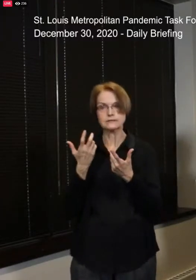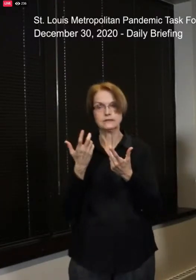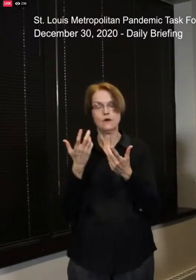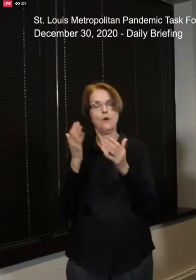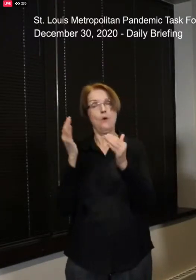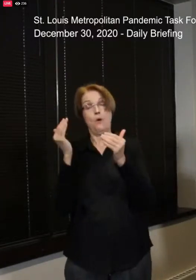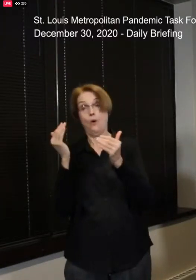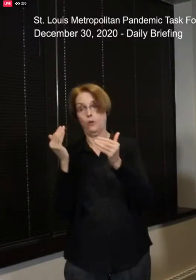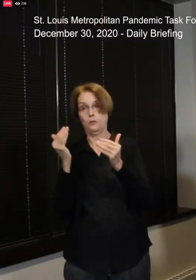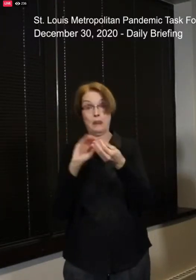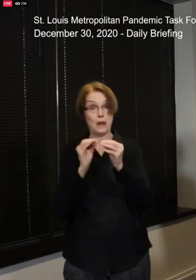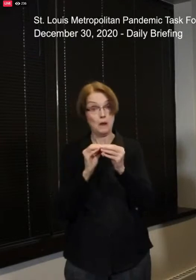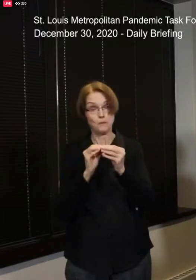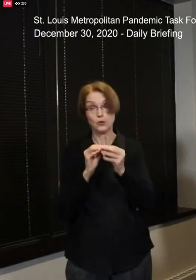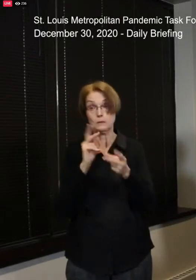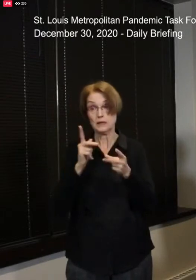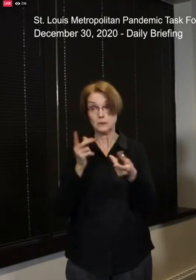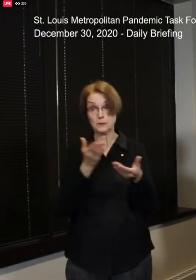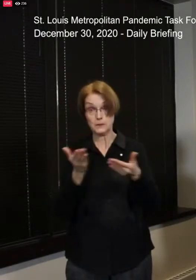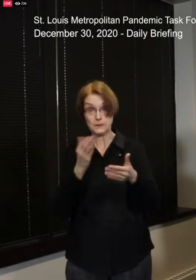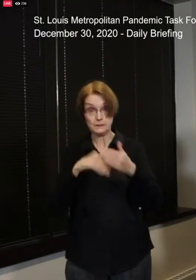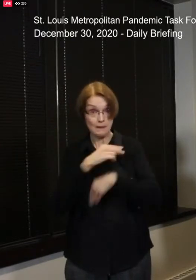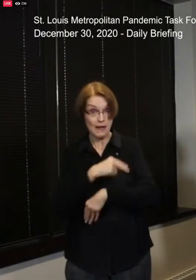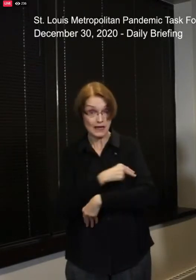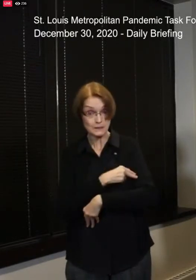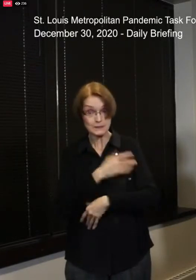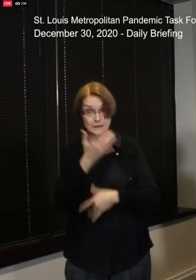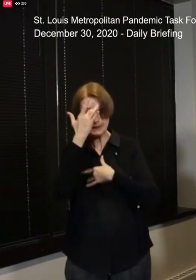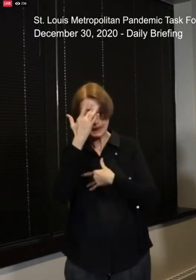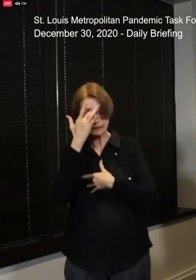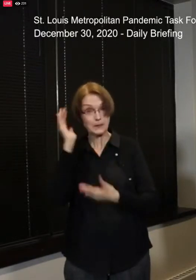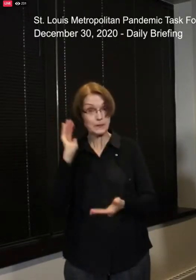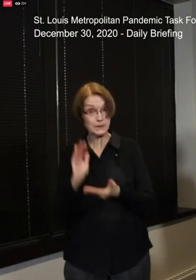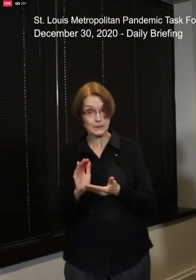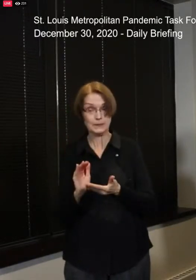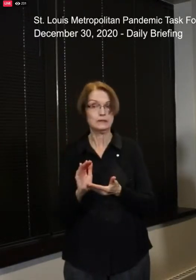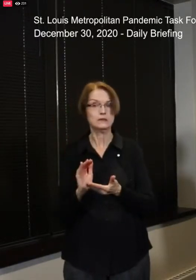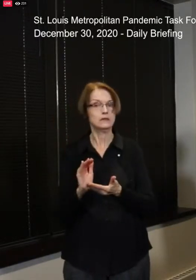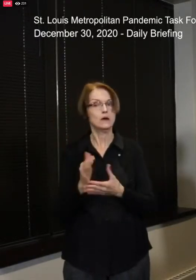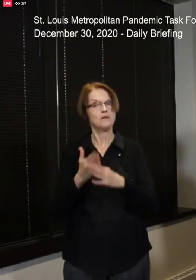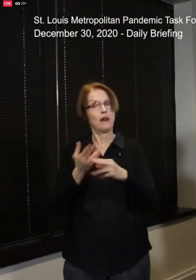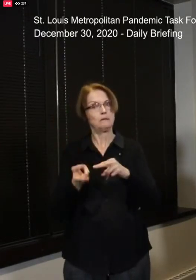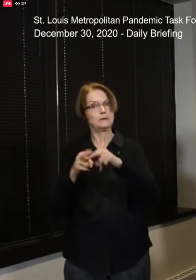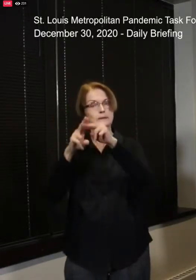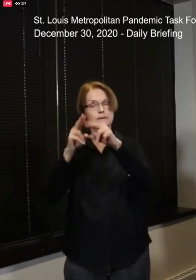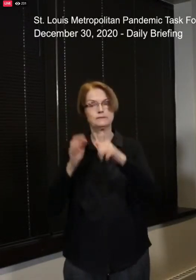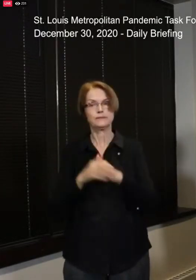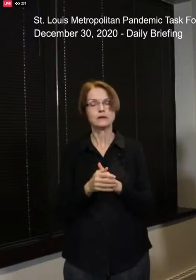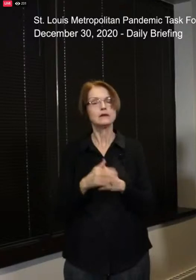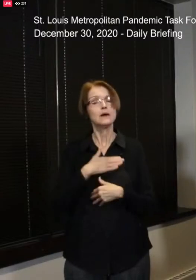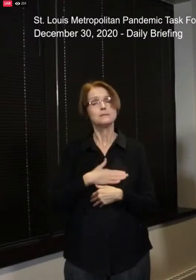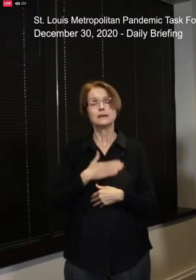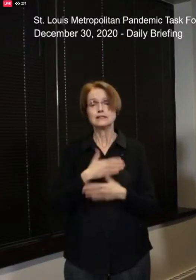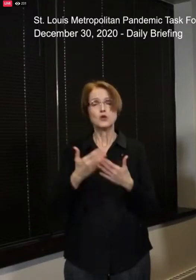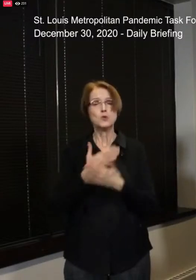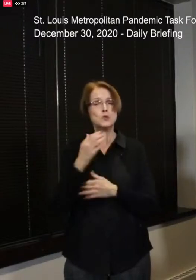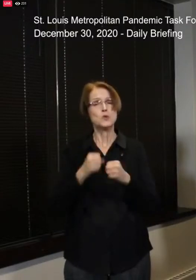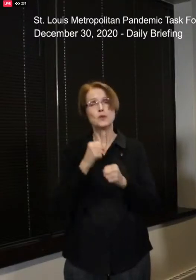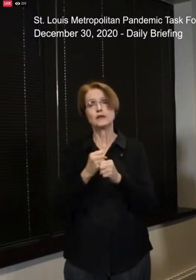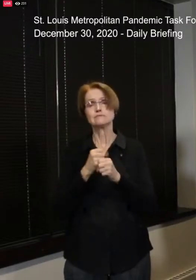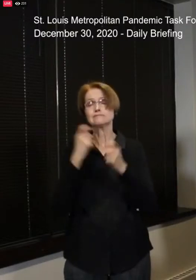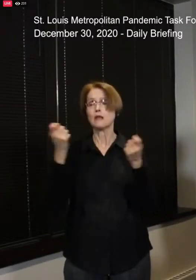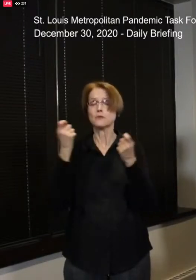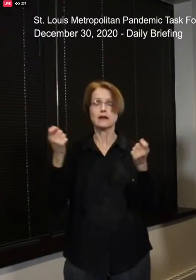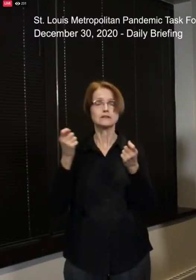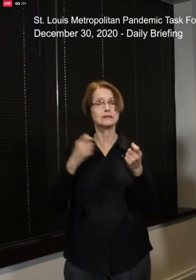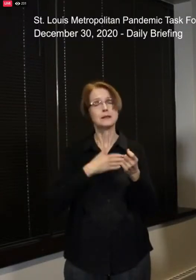any higher. So please be smart about how you ring in the new year. This is not the time to be celebrating in a crowded space